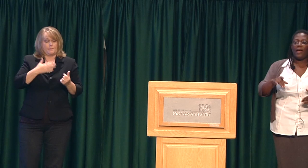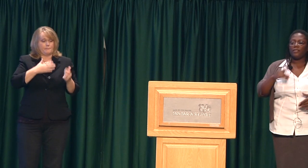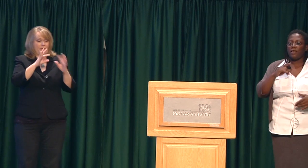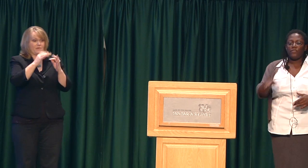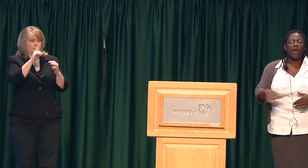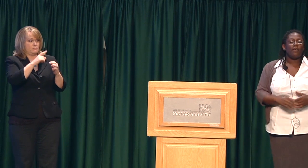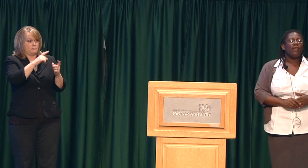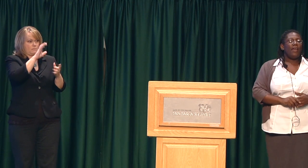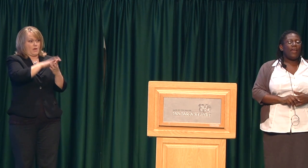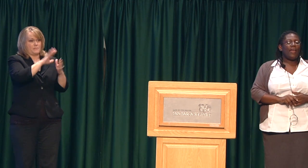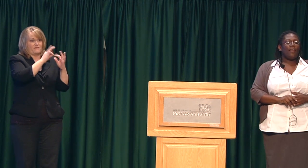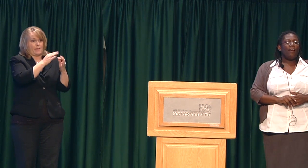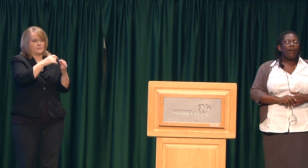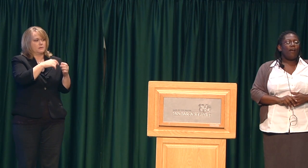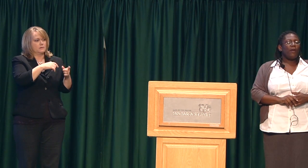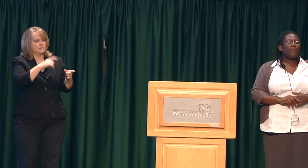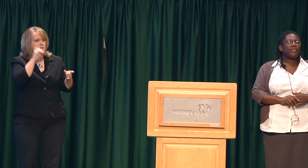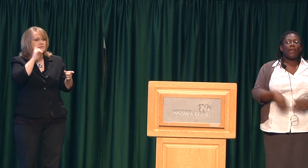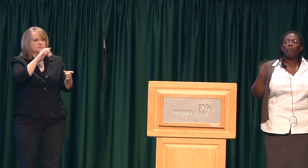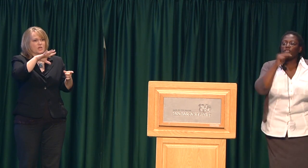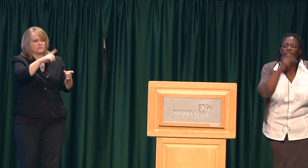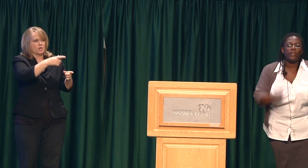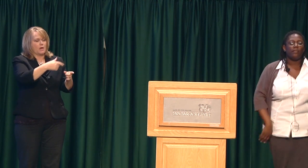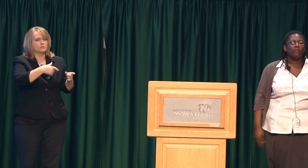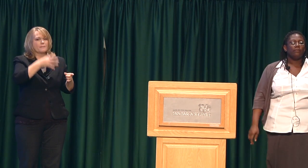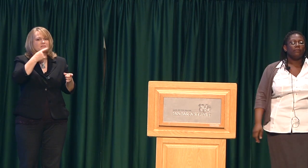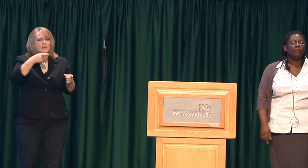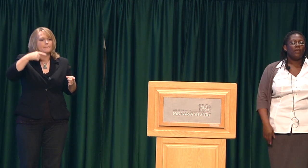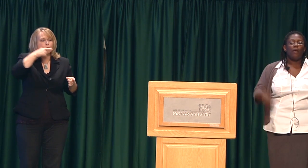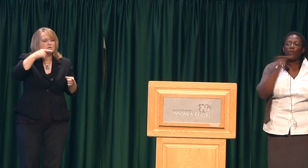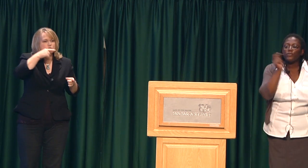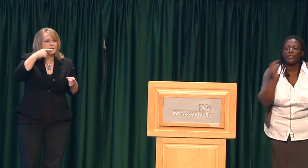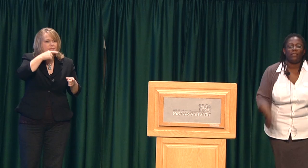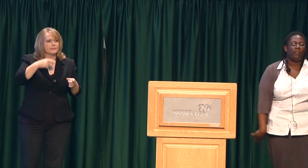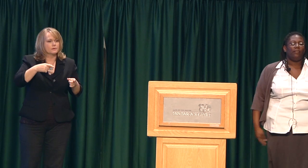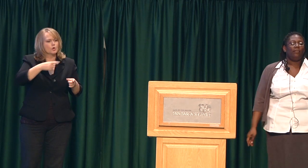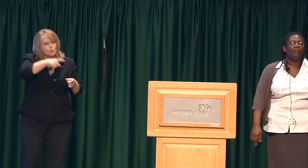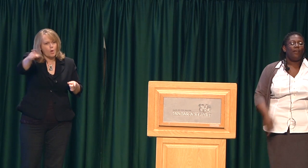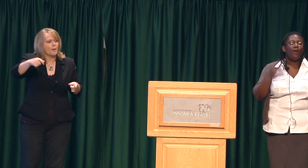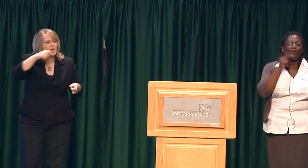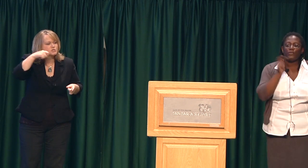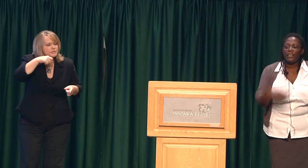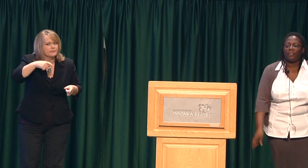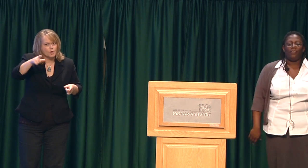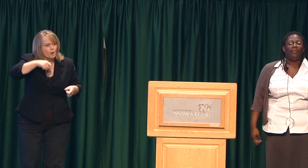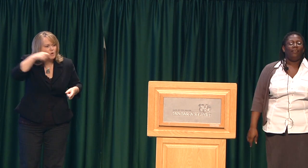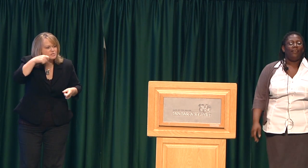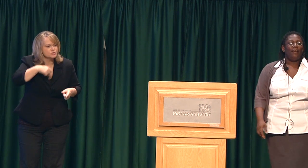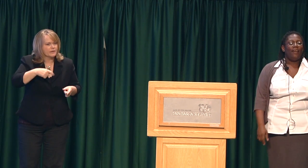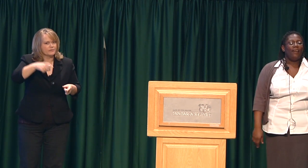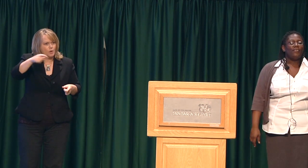family that has a deaf child, and her mother would say, brush your teeth. Brush your teeth. Brush your teeth.